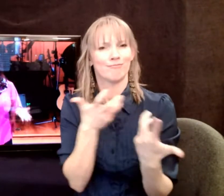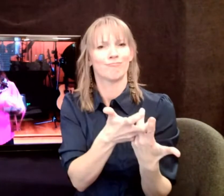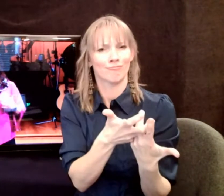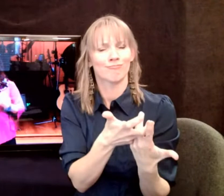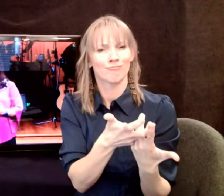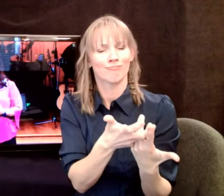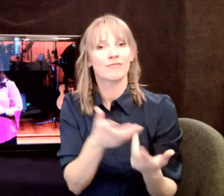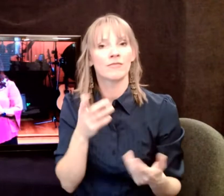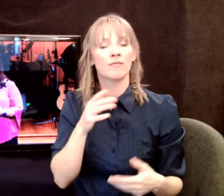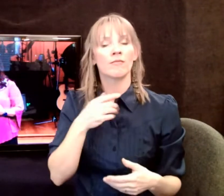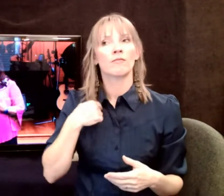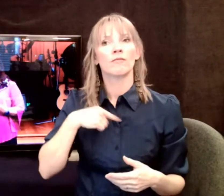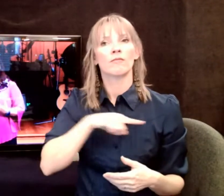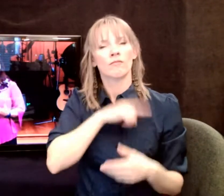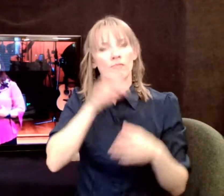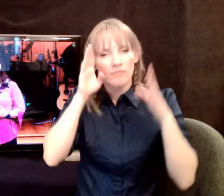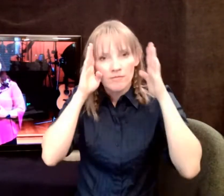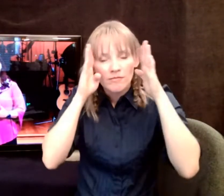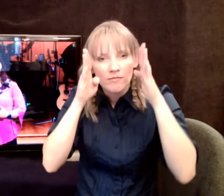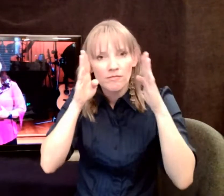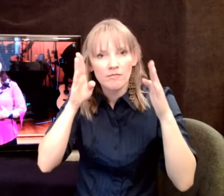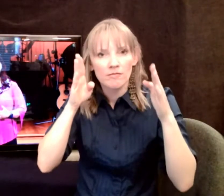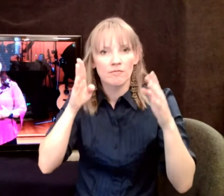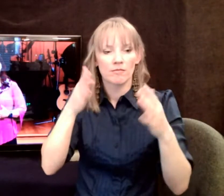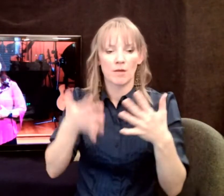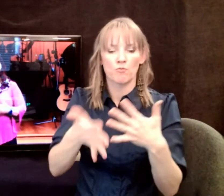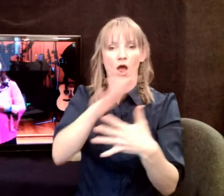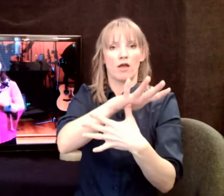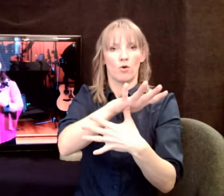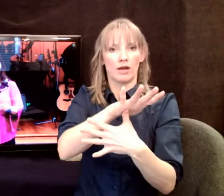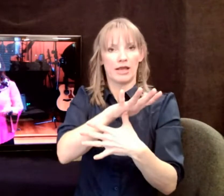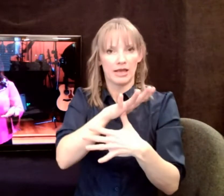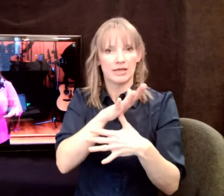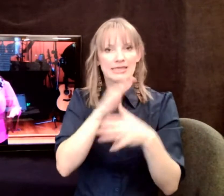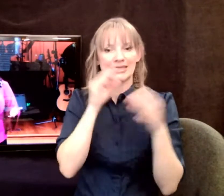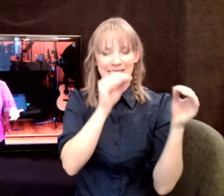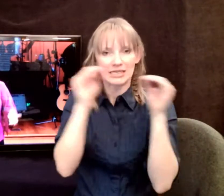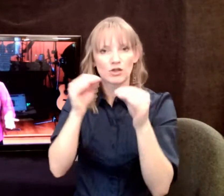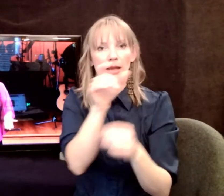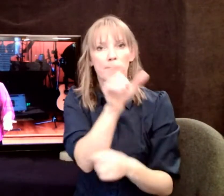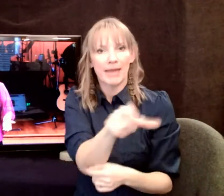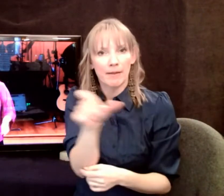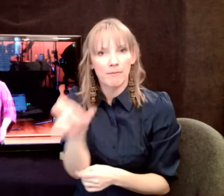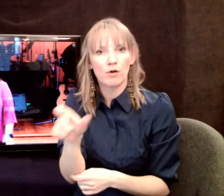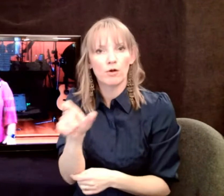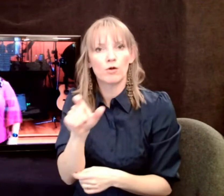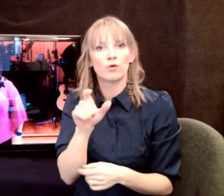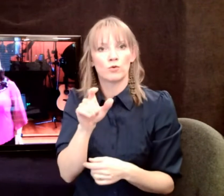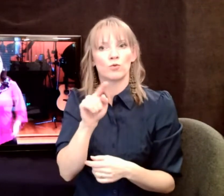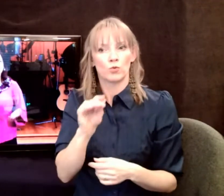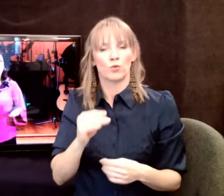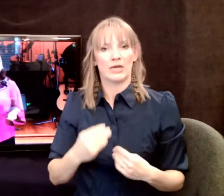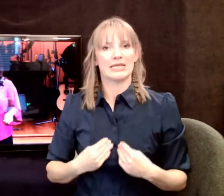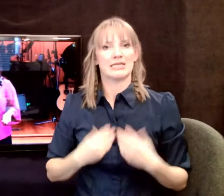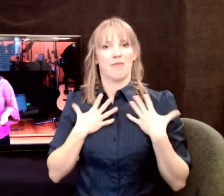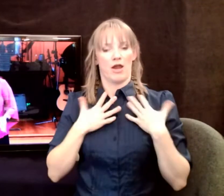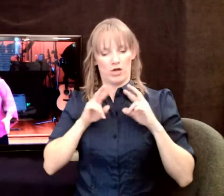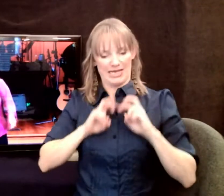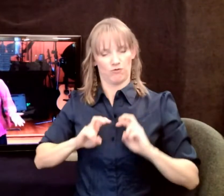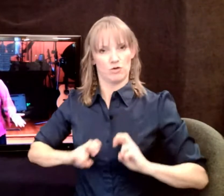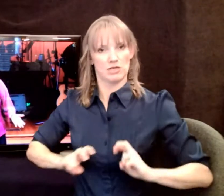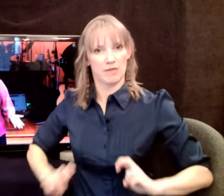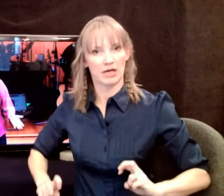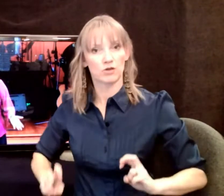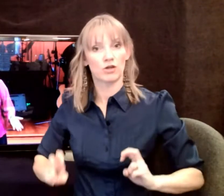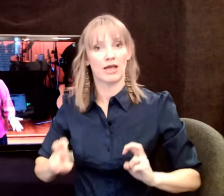we are all about teaching people to be inspired introspection. Indeed, one of the first things that appealed to me when I